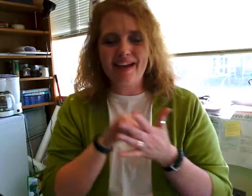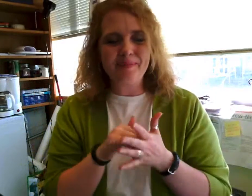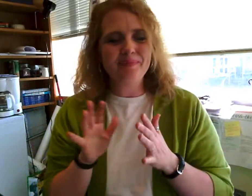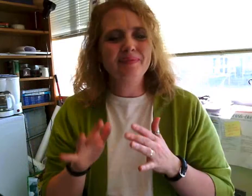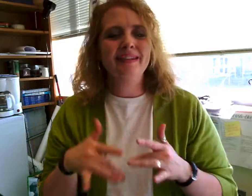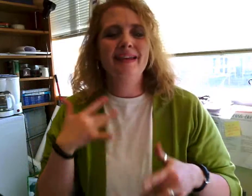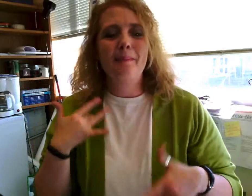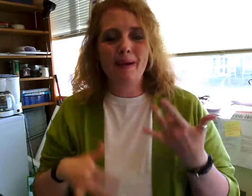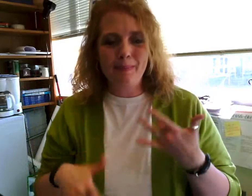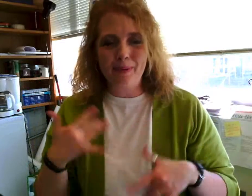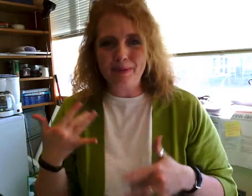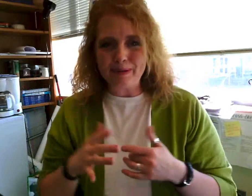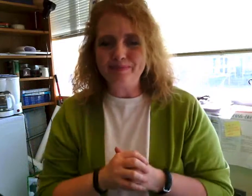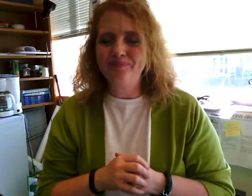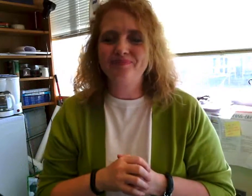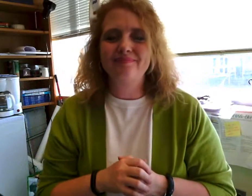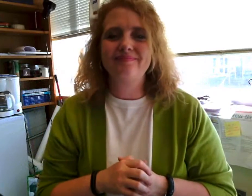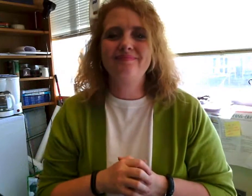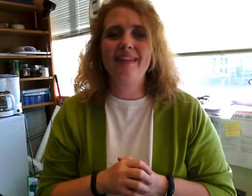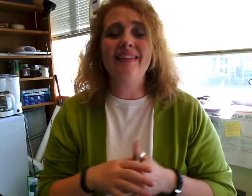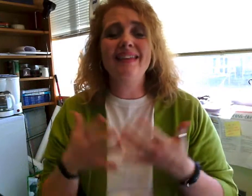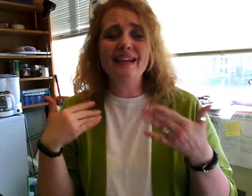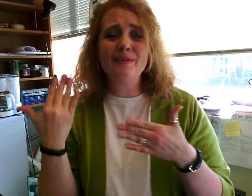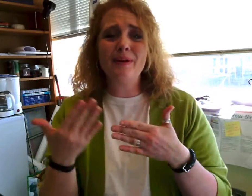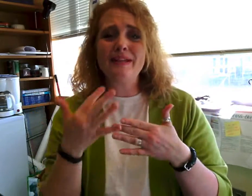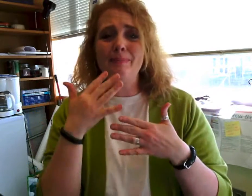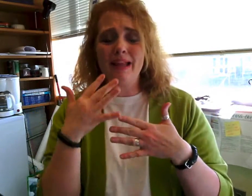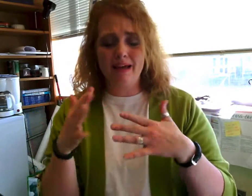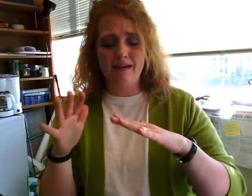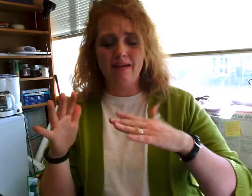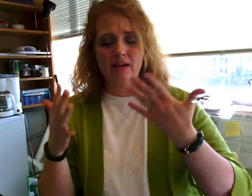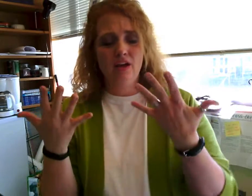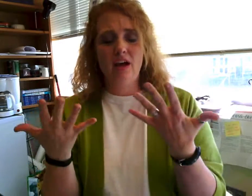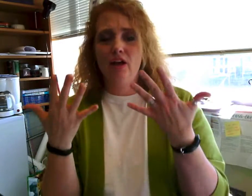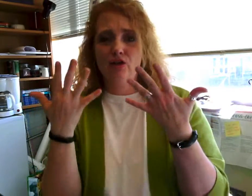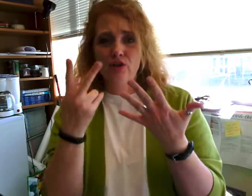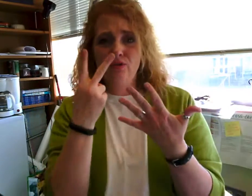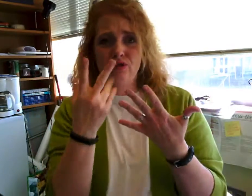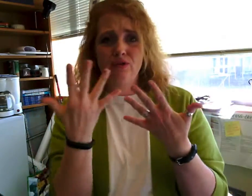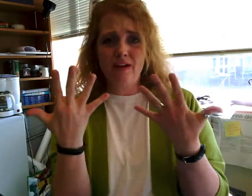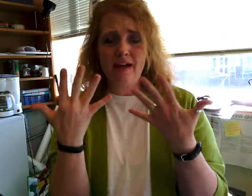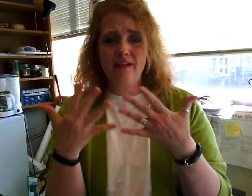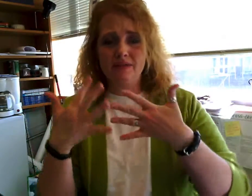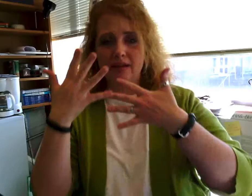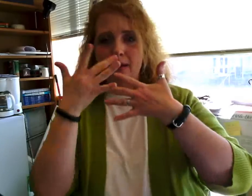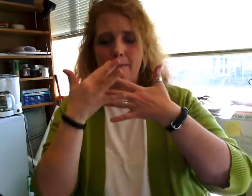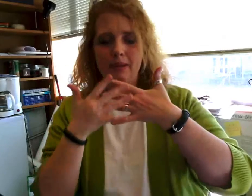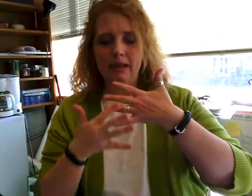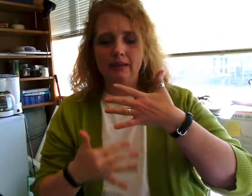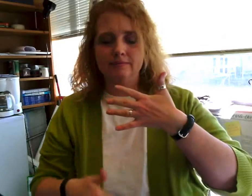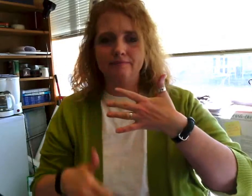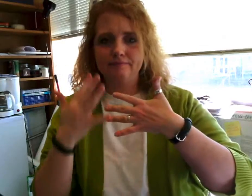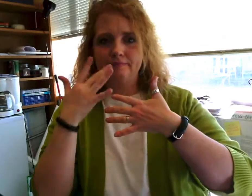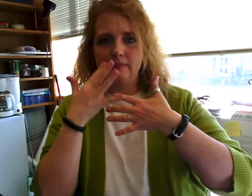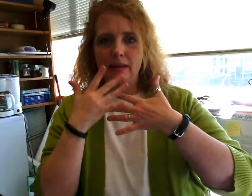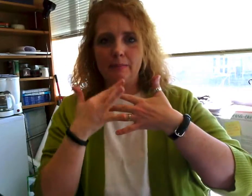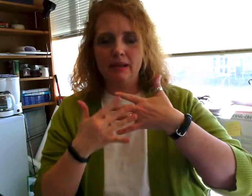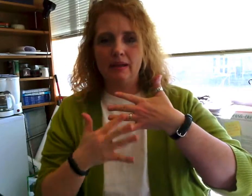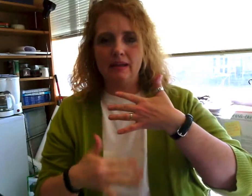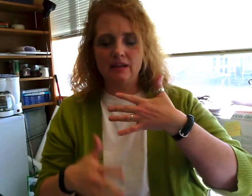that. Bipolar. The next one is blood. Two fives, blood, and